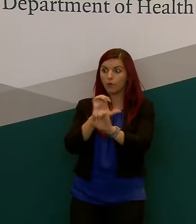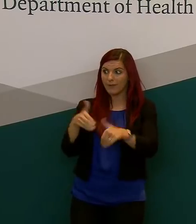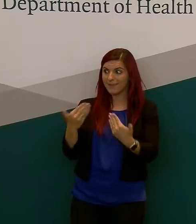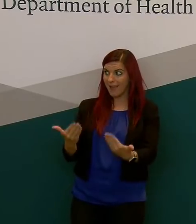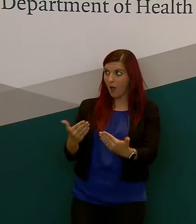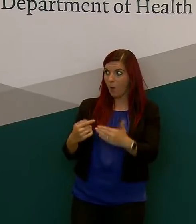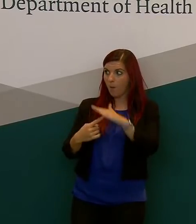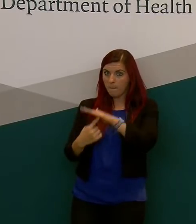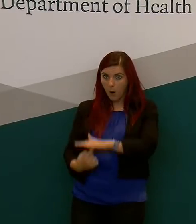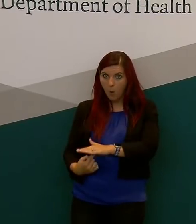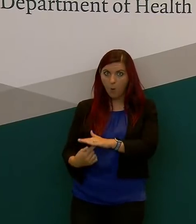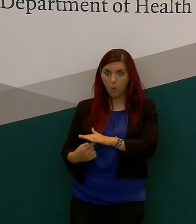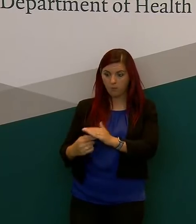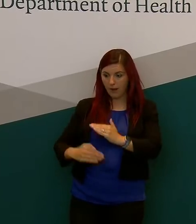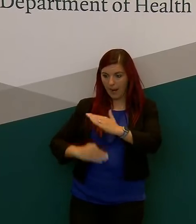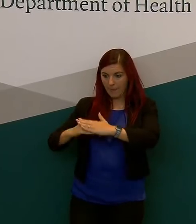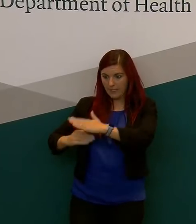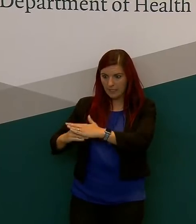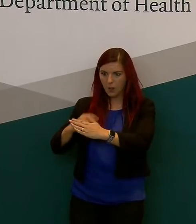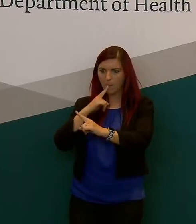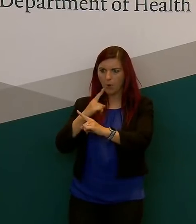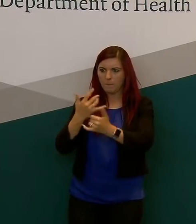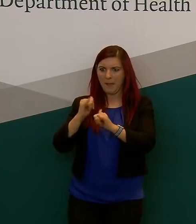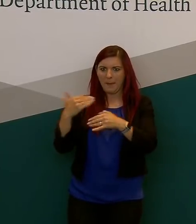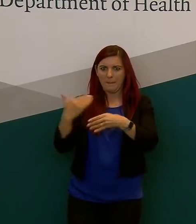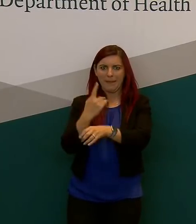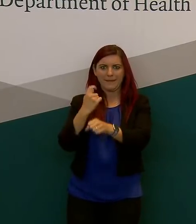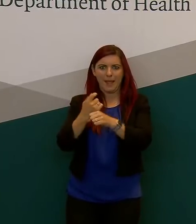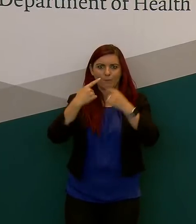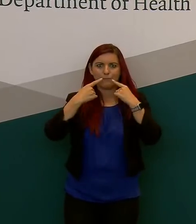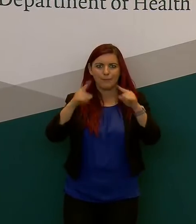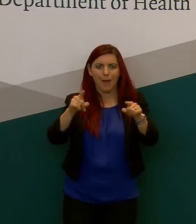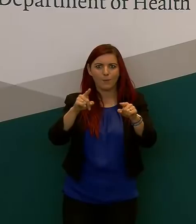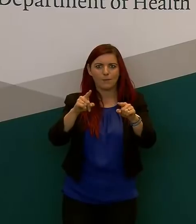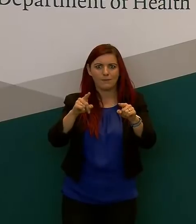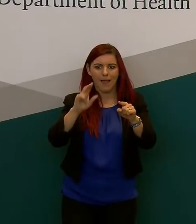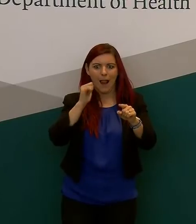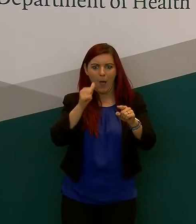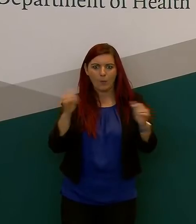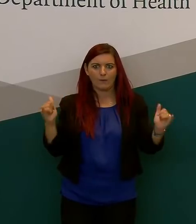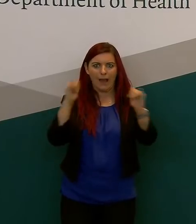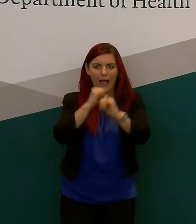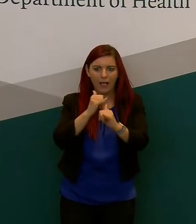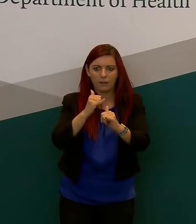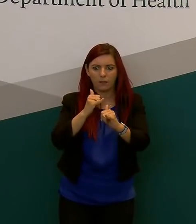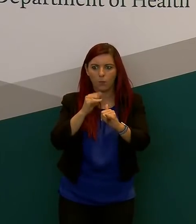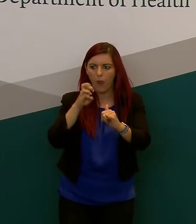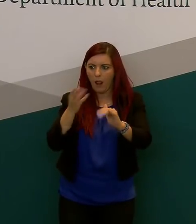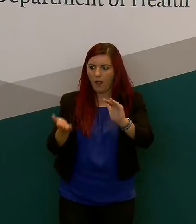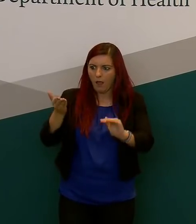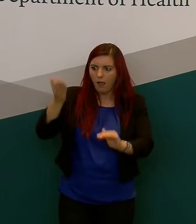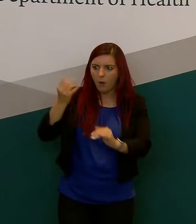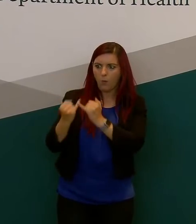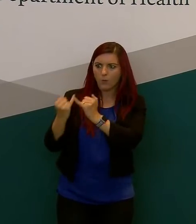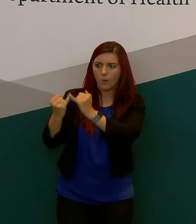terms of incidence, and then perhaps also in addition to that are either improving or staying the same,